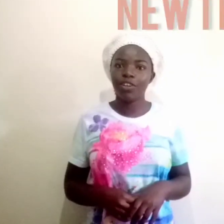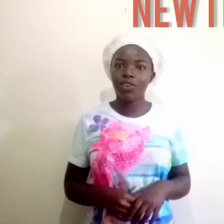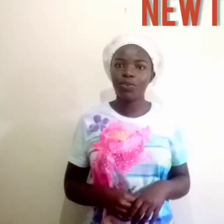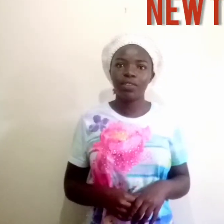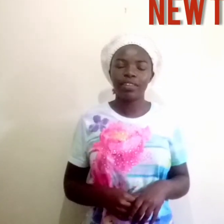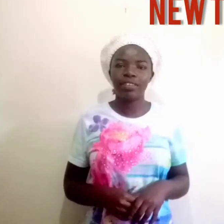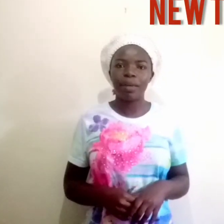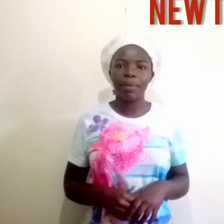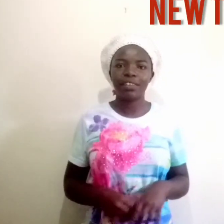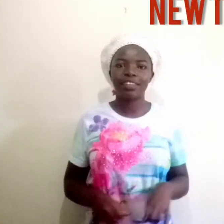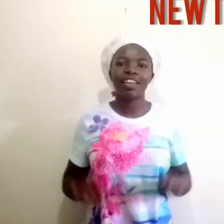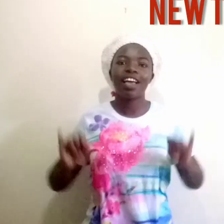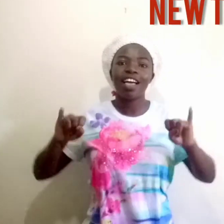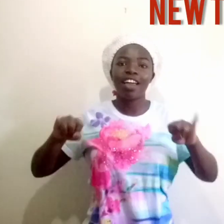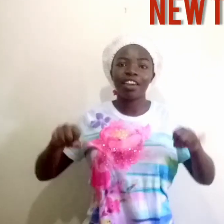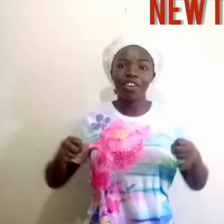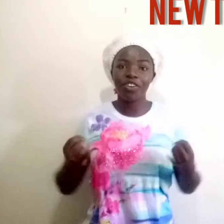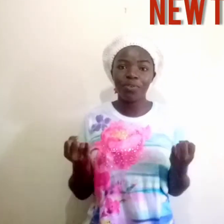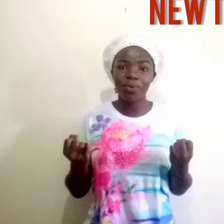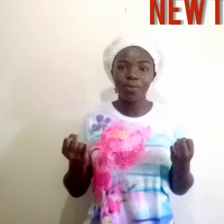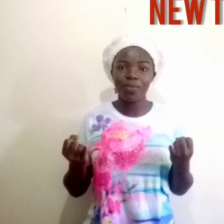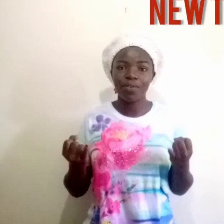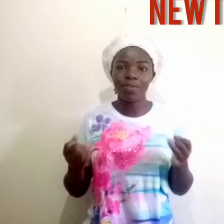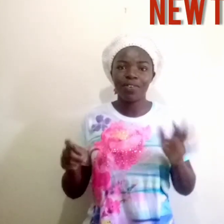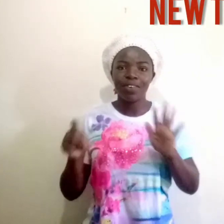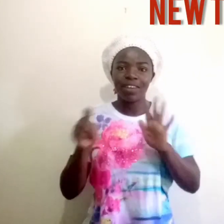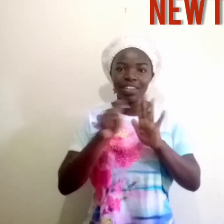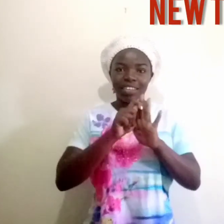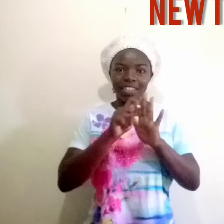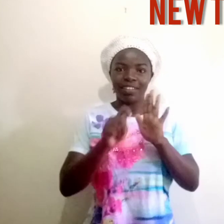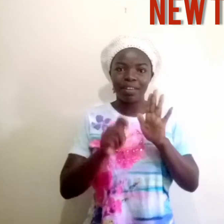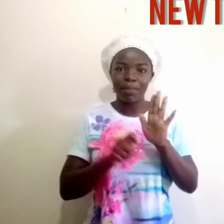New Testament, New Testament,